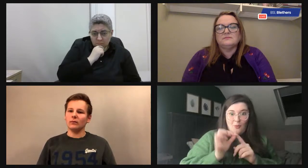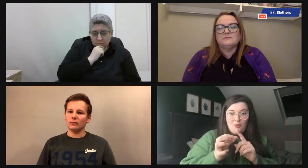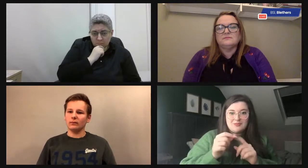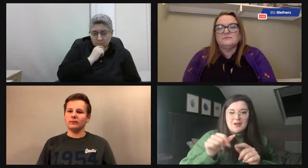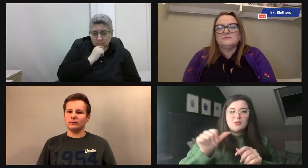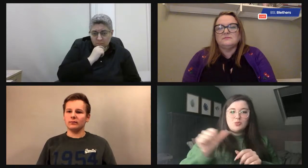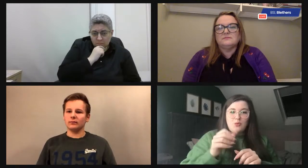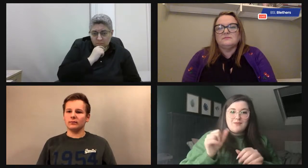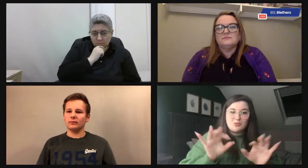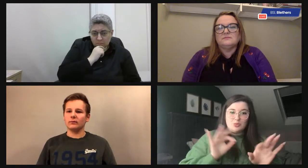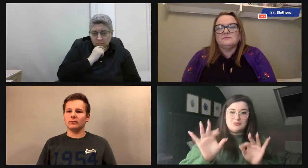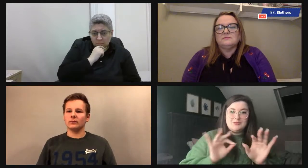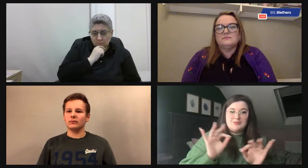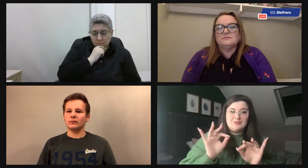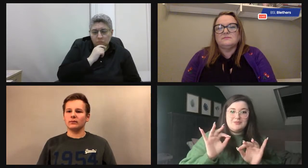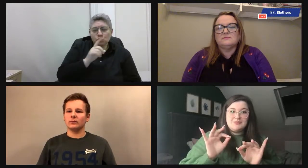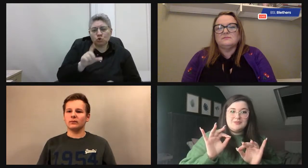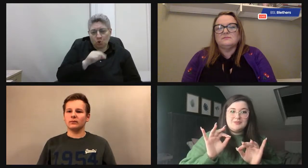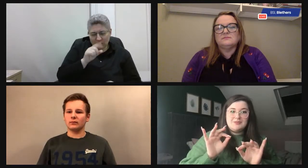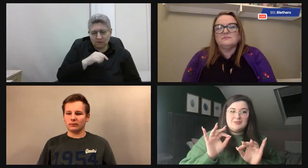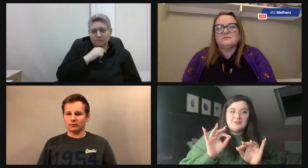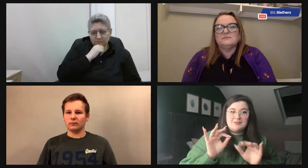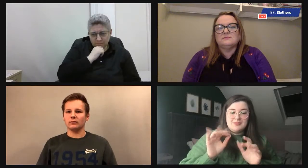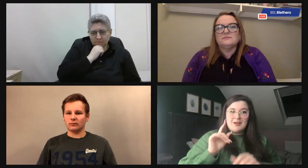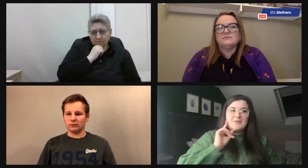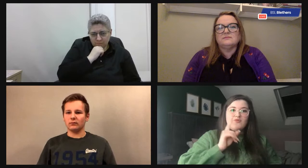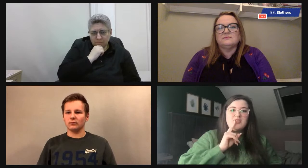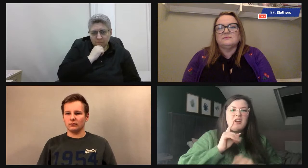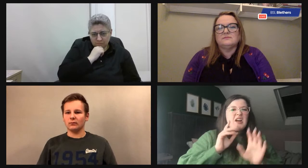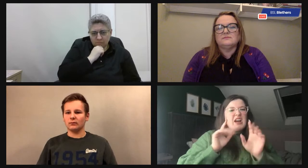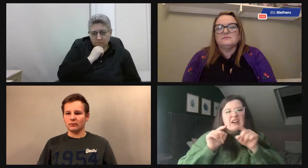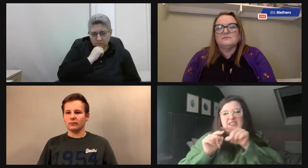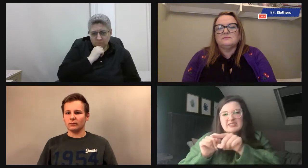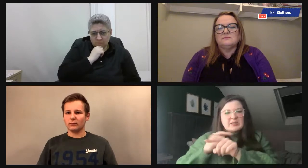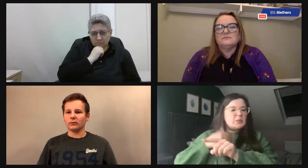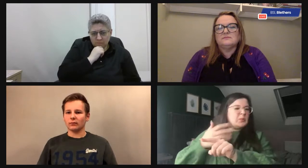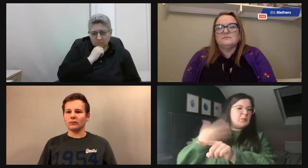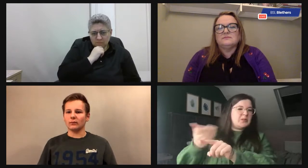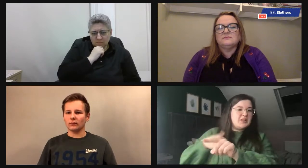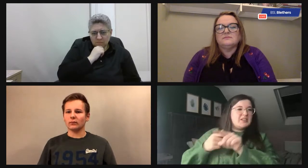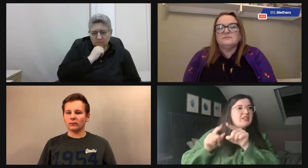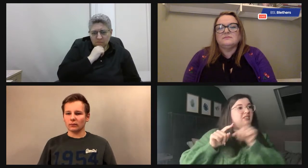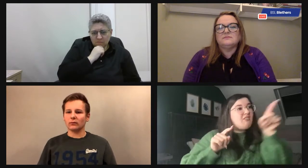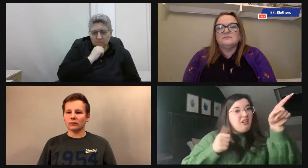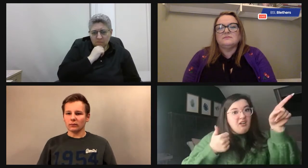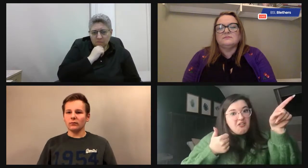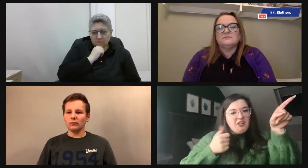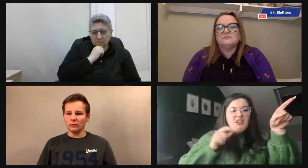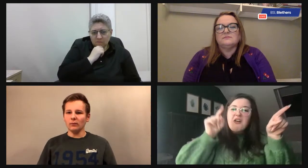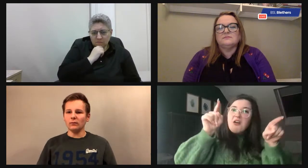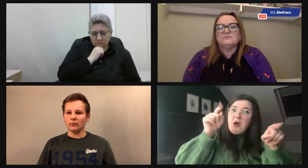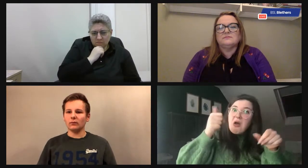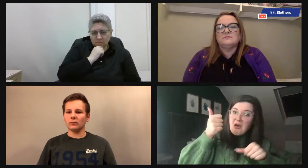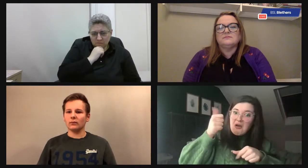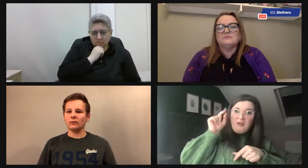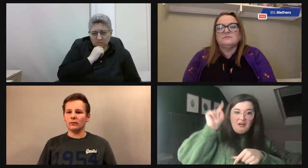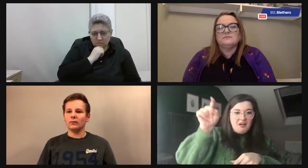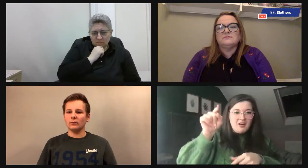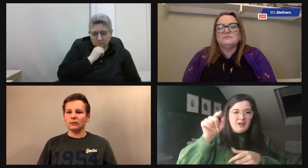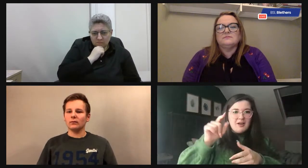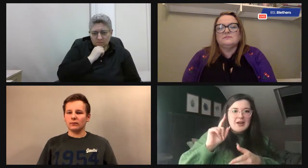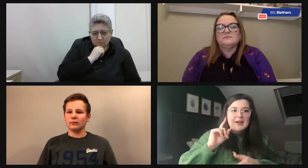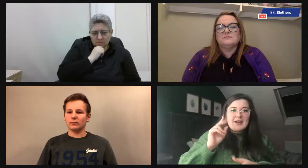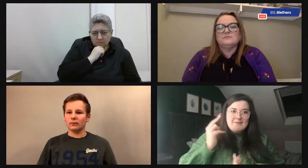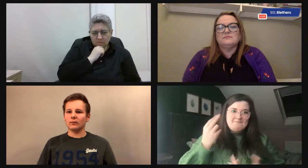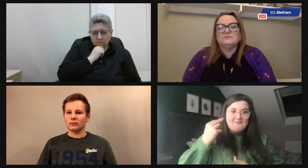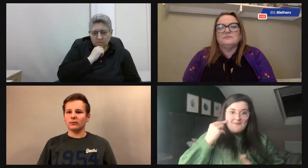deaf people might not want that as well. But I think what's important again about all this is choice. Yes, choice. You know, Okay. hearing people can say,